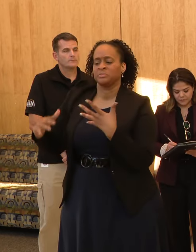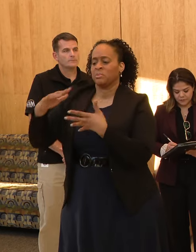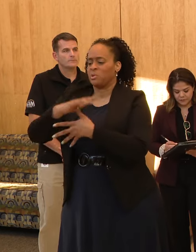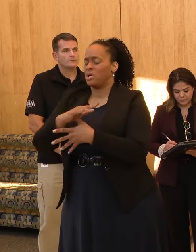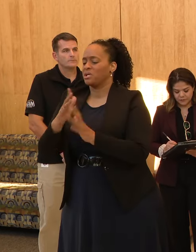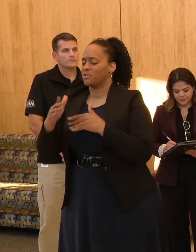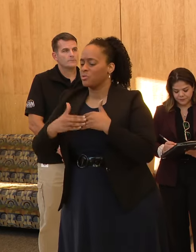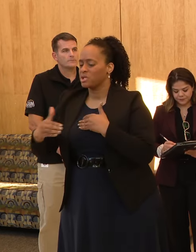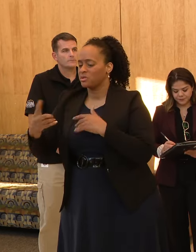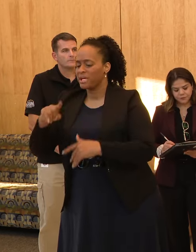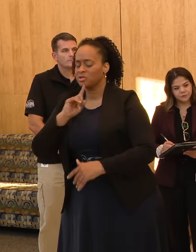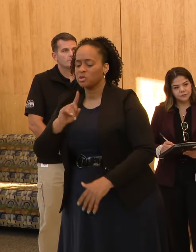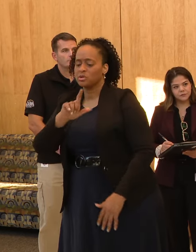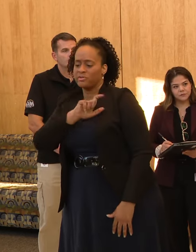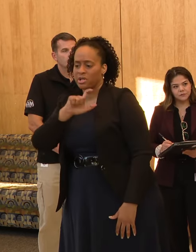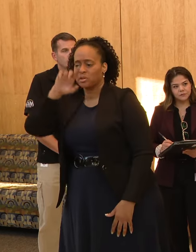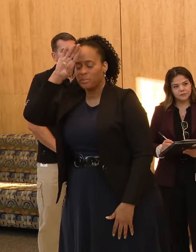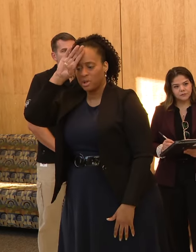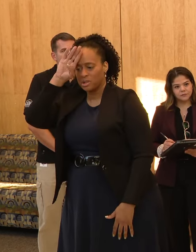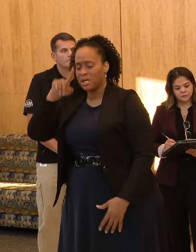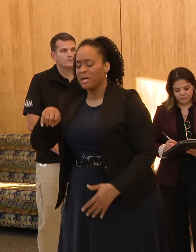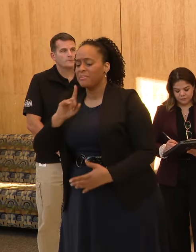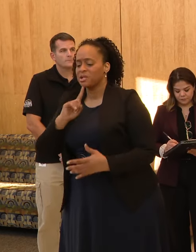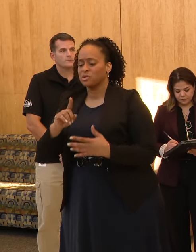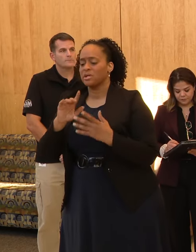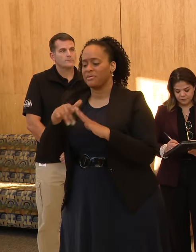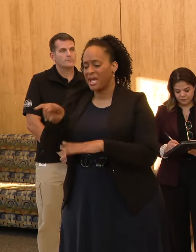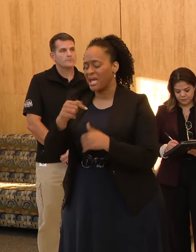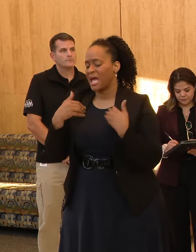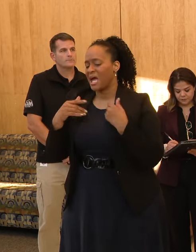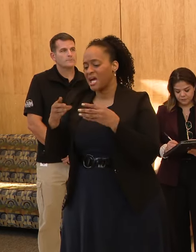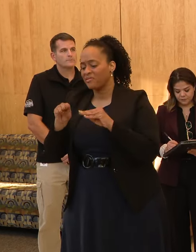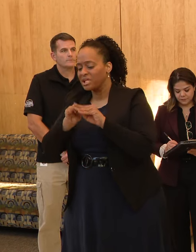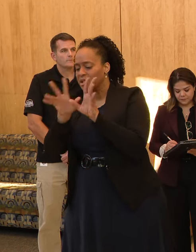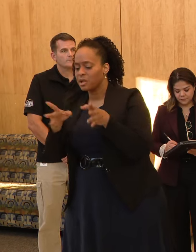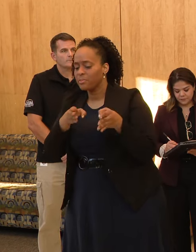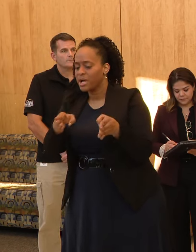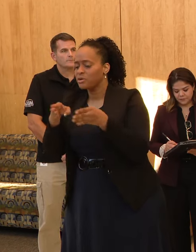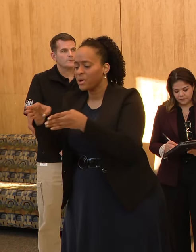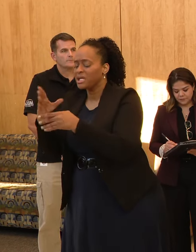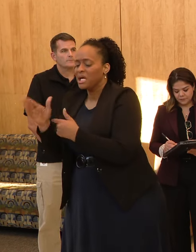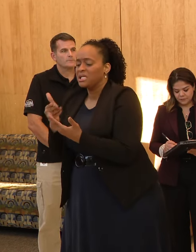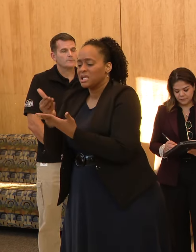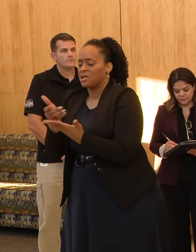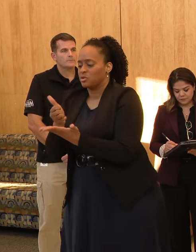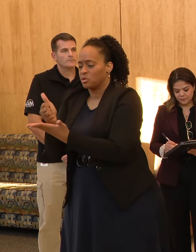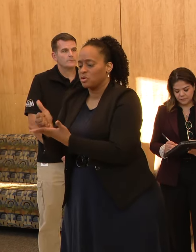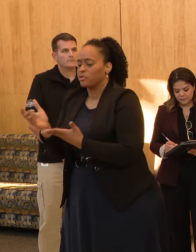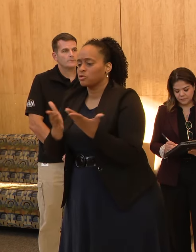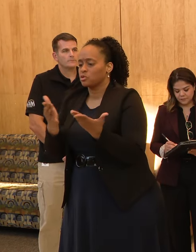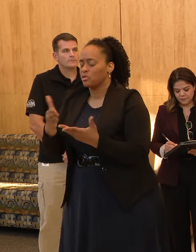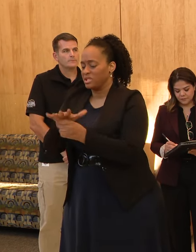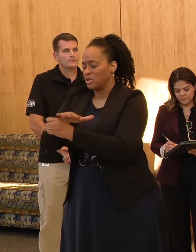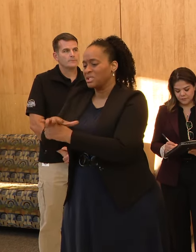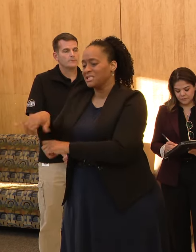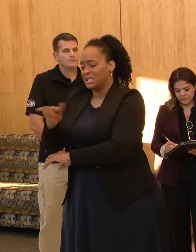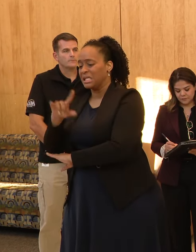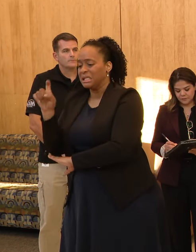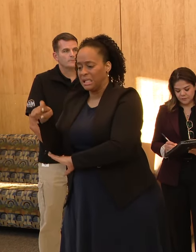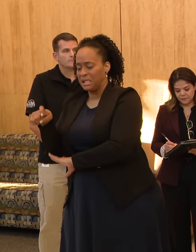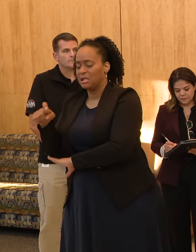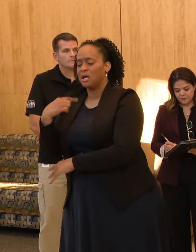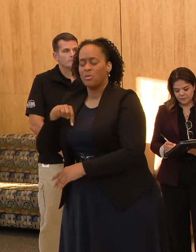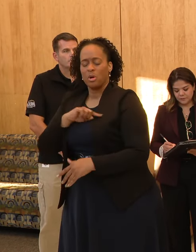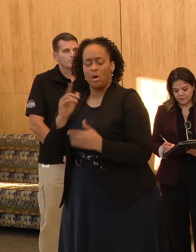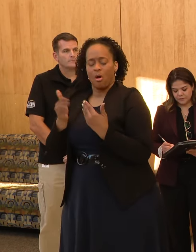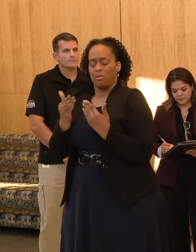of this event, is making sure that first responders, police and fire have clear pathways to get to the service areas they need to get to. But we're